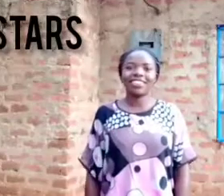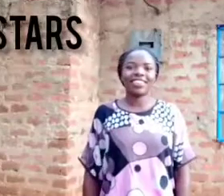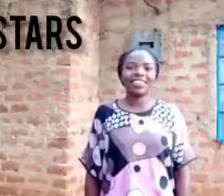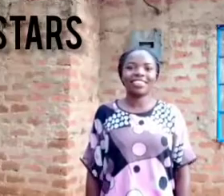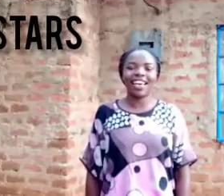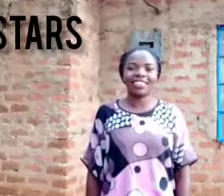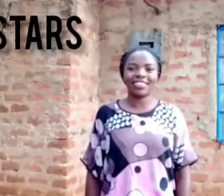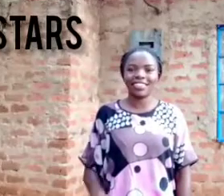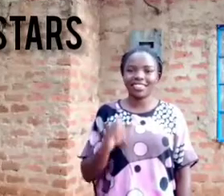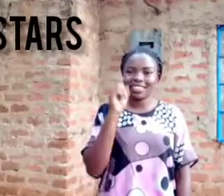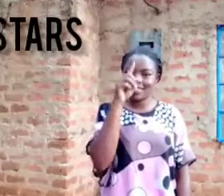Stars.